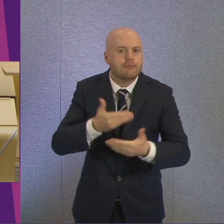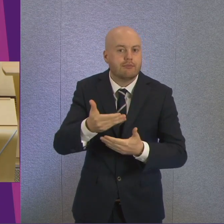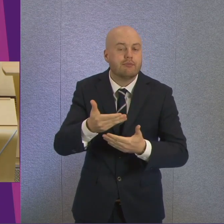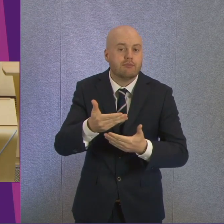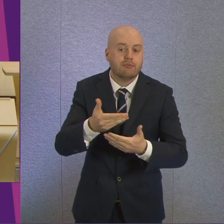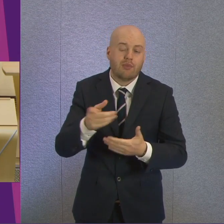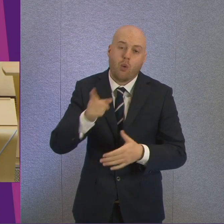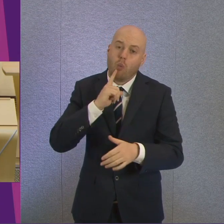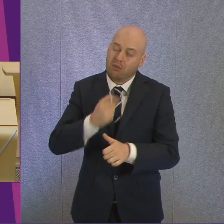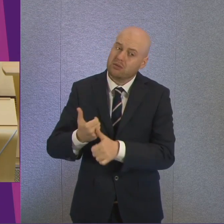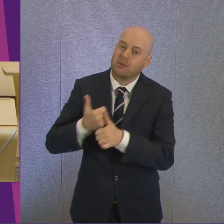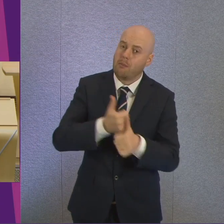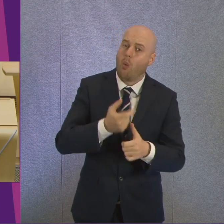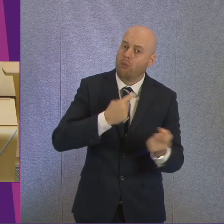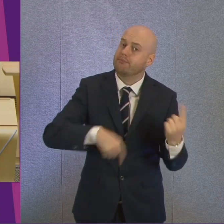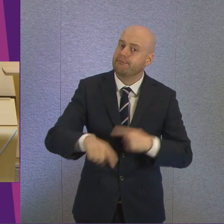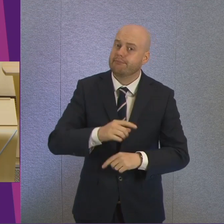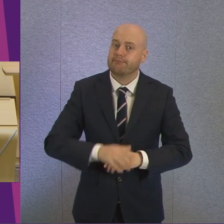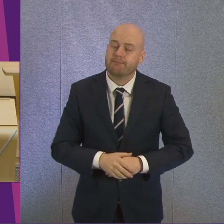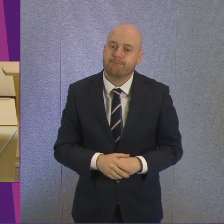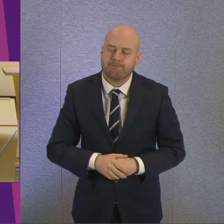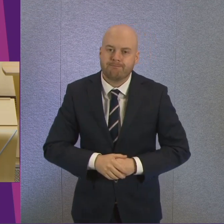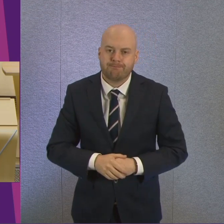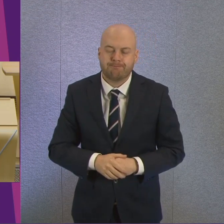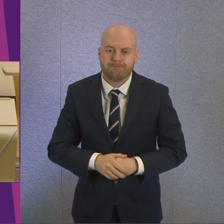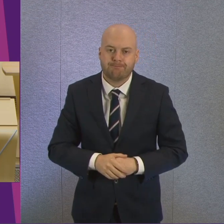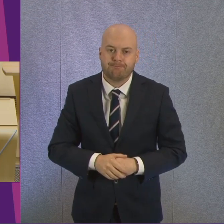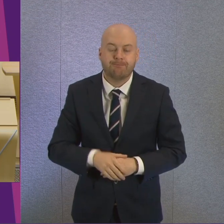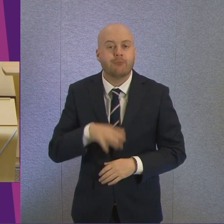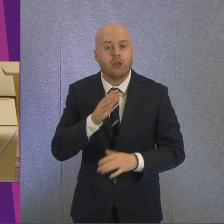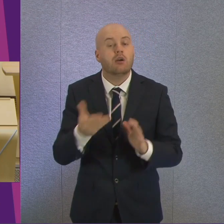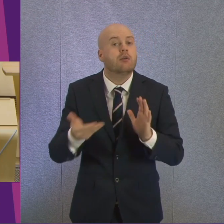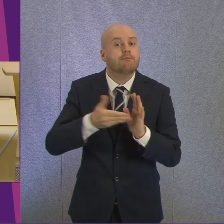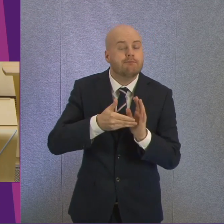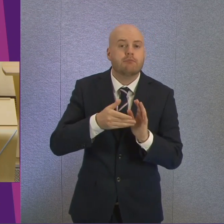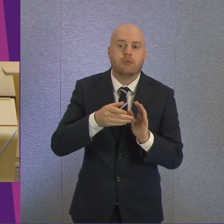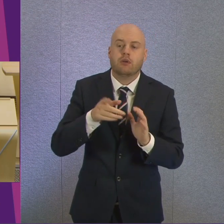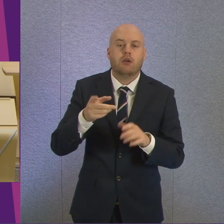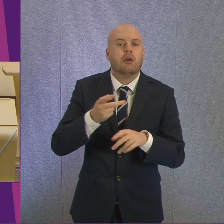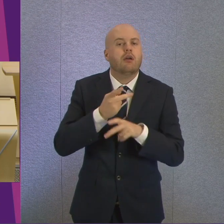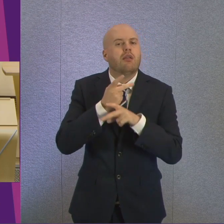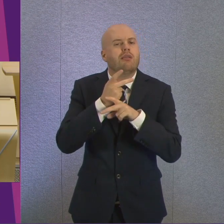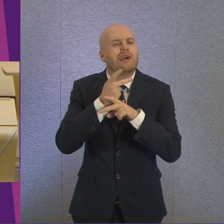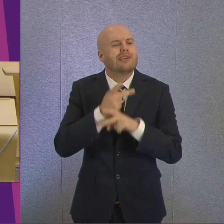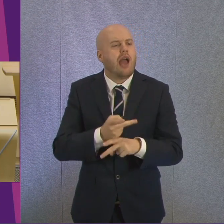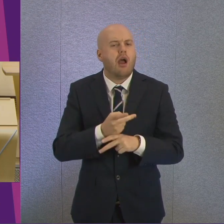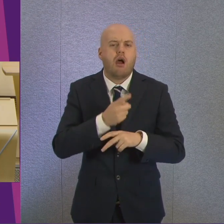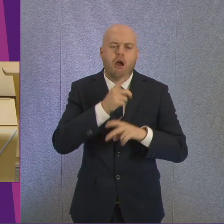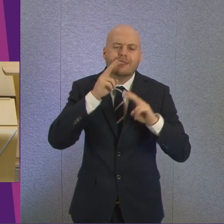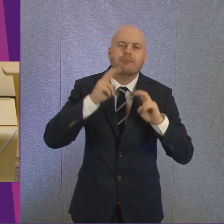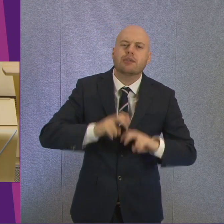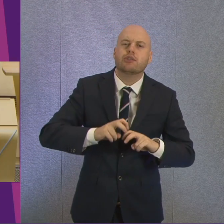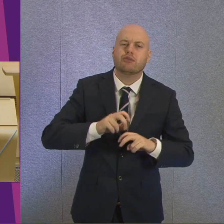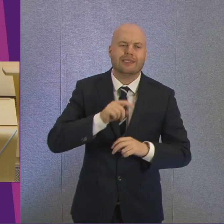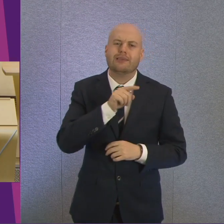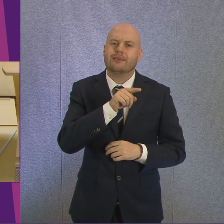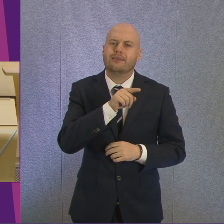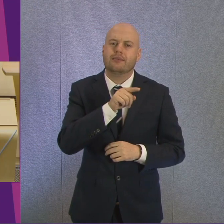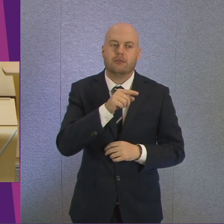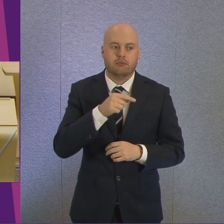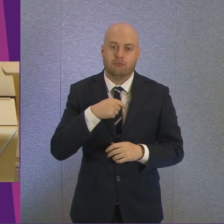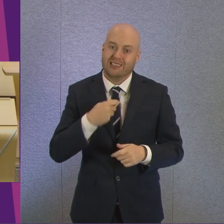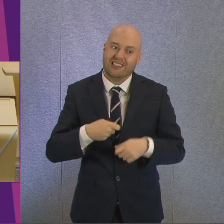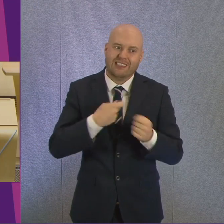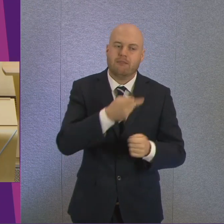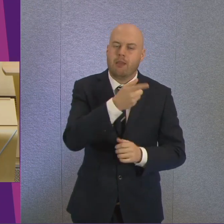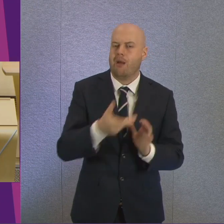sector. In addition, we're equipping the Care Inspectorate for an enhanced role of assurance across the